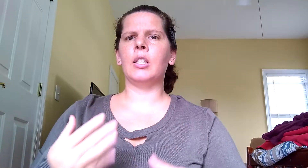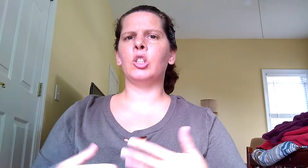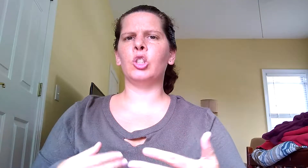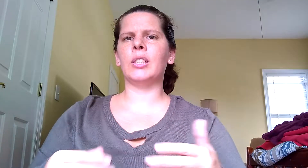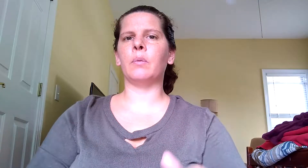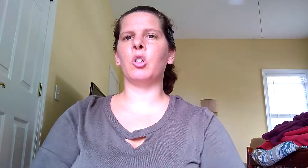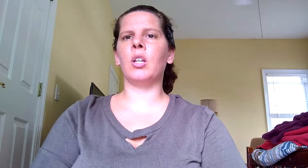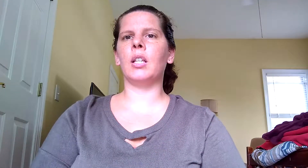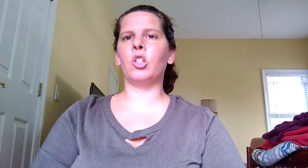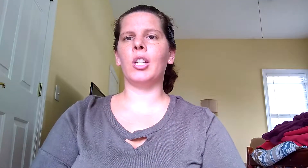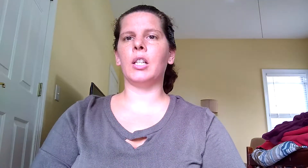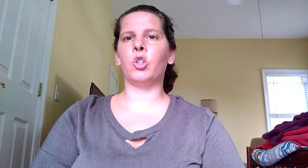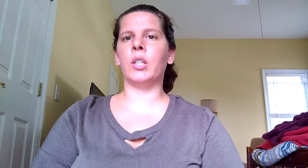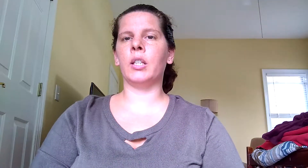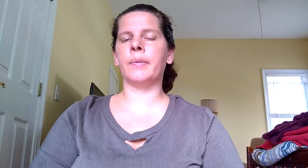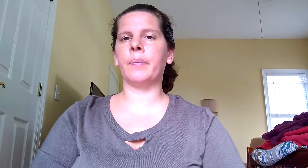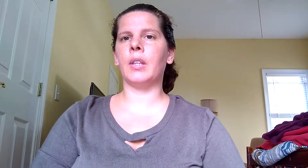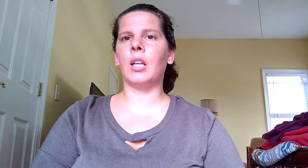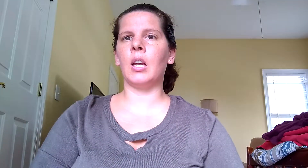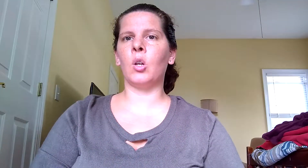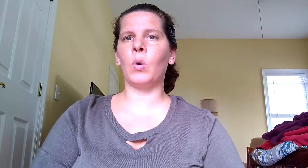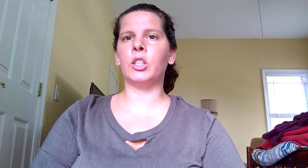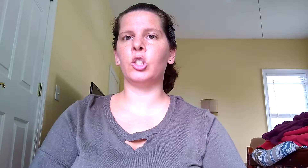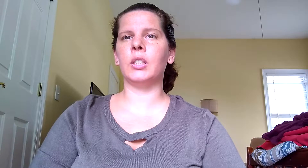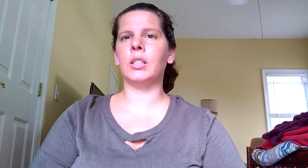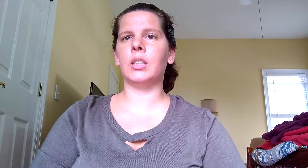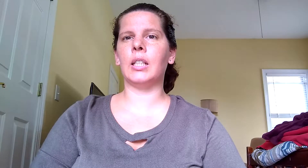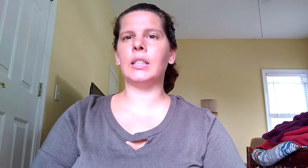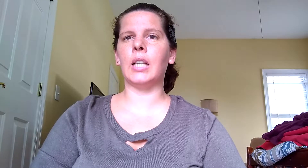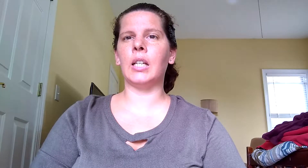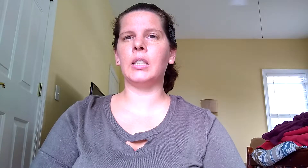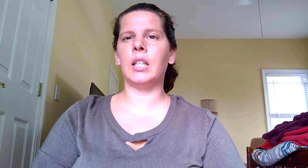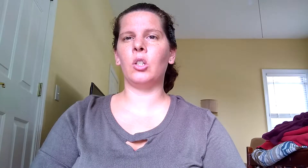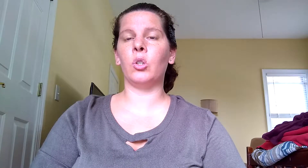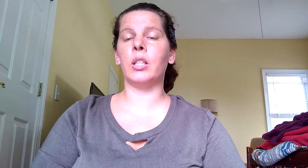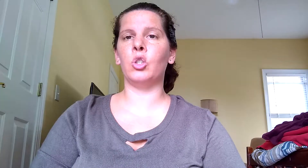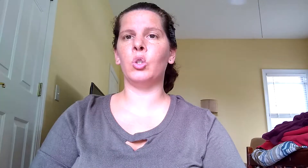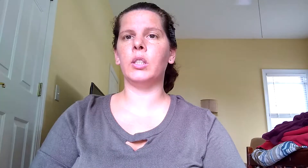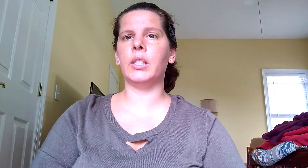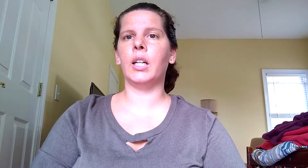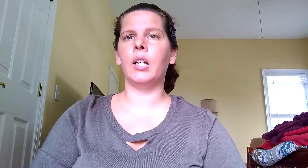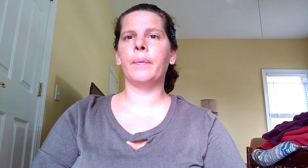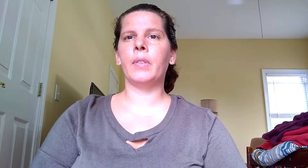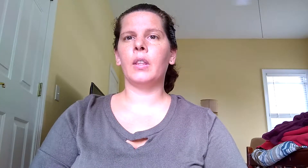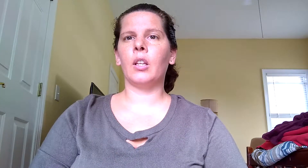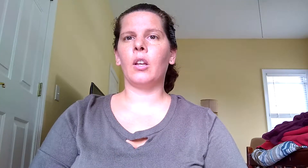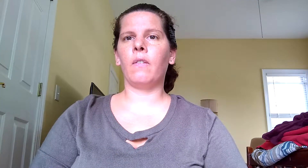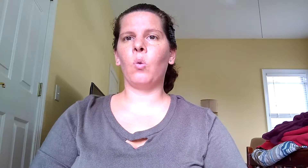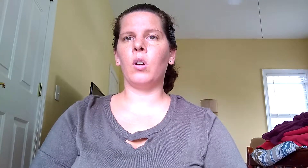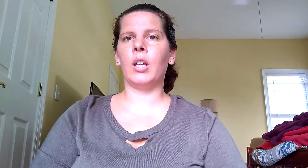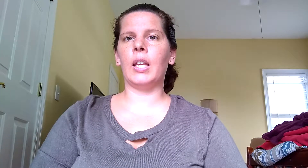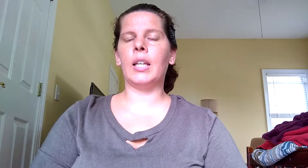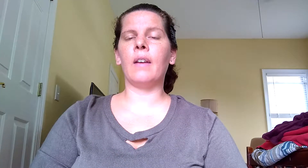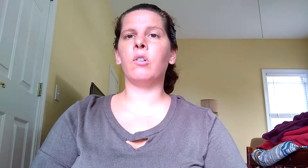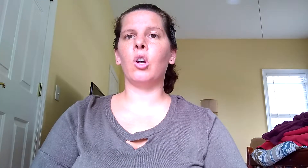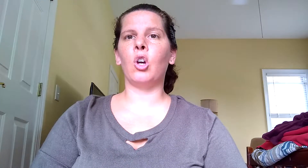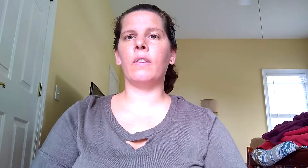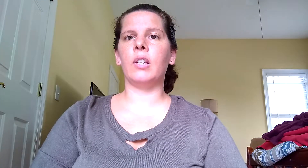are just some good introductory questions and signs that you can use for a deaf or hard of